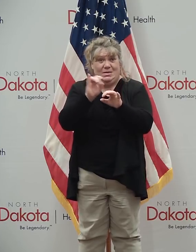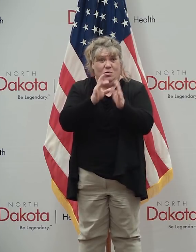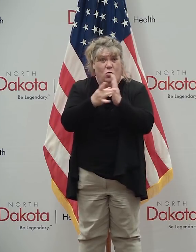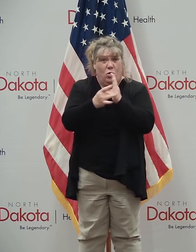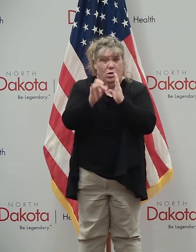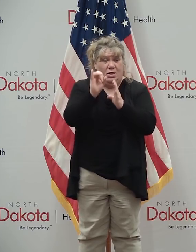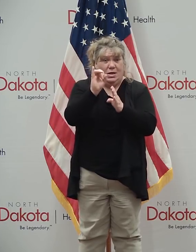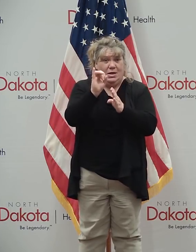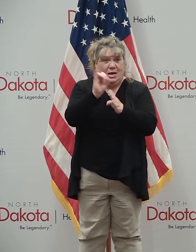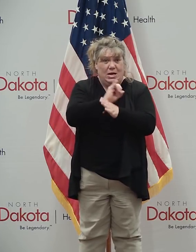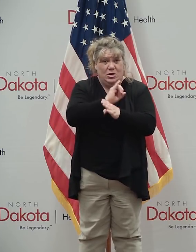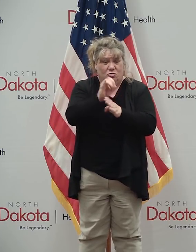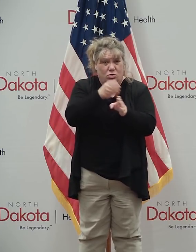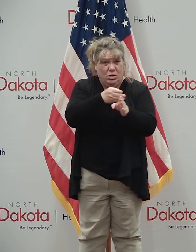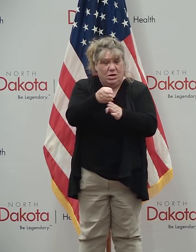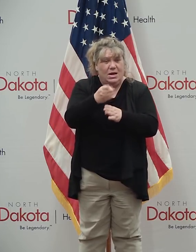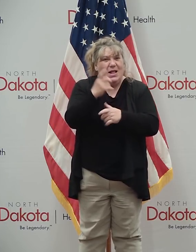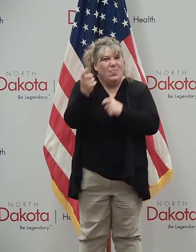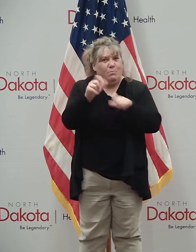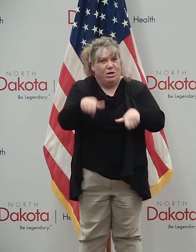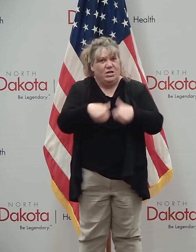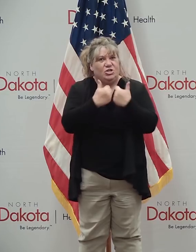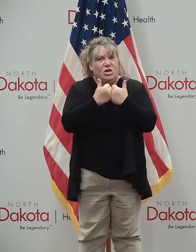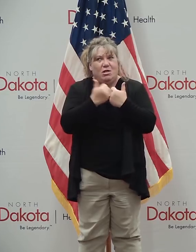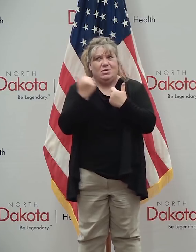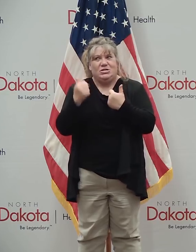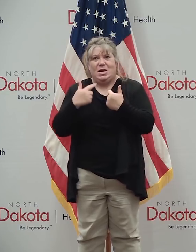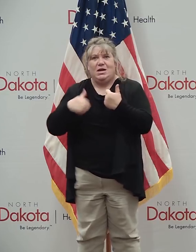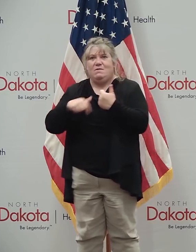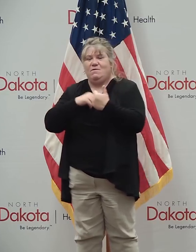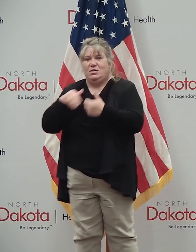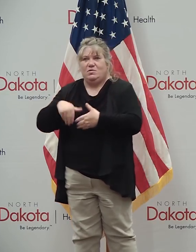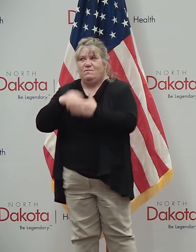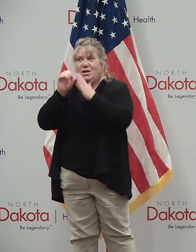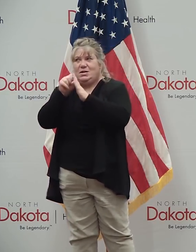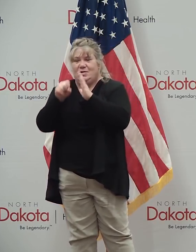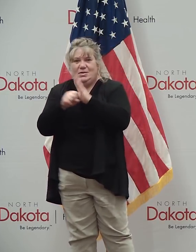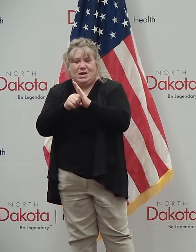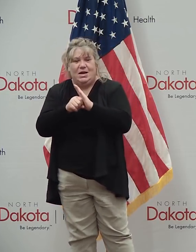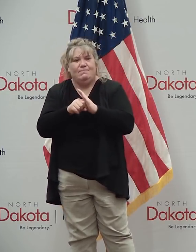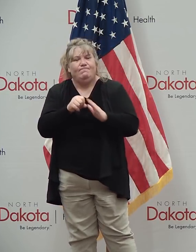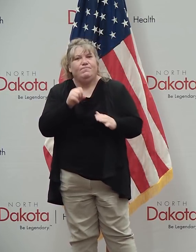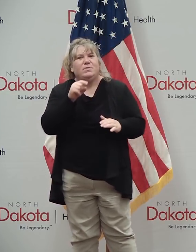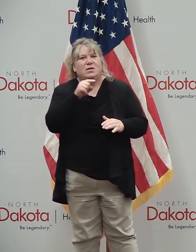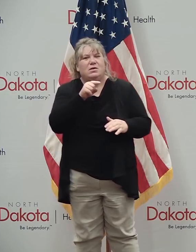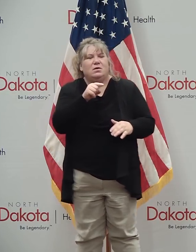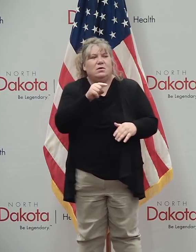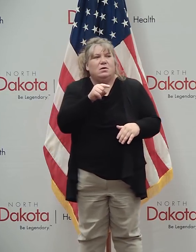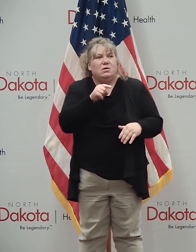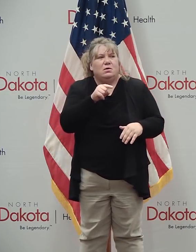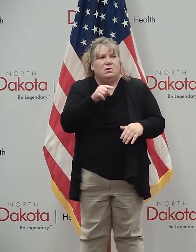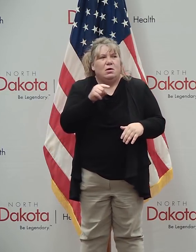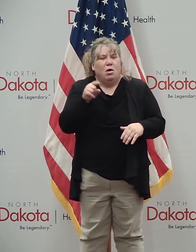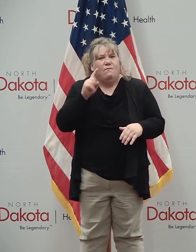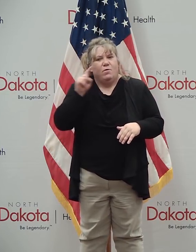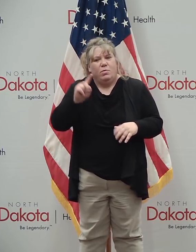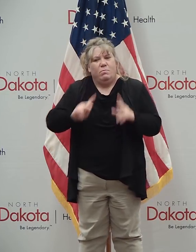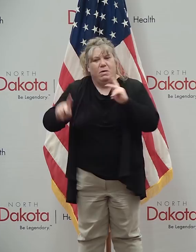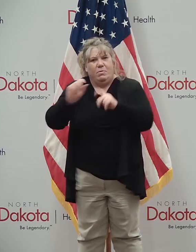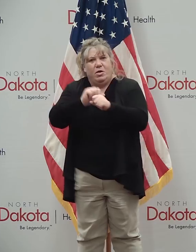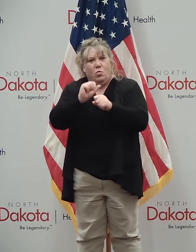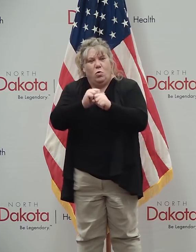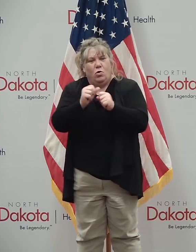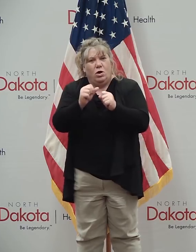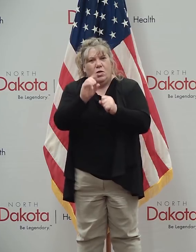facing, I'd say the biggest challenge that any of us are facing in the state right now are those that work in the oil industry or